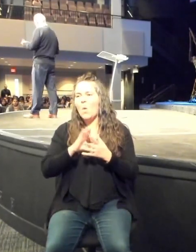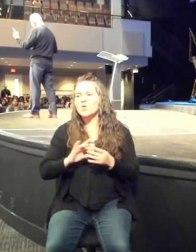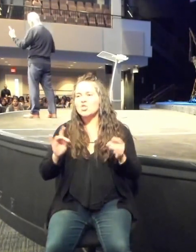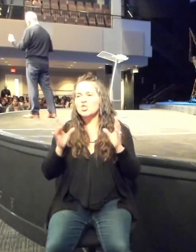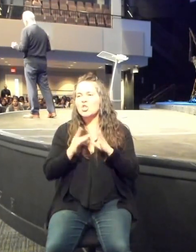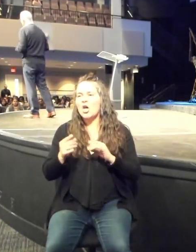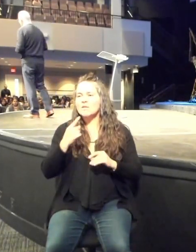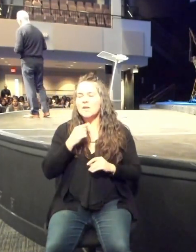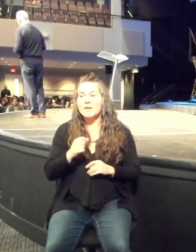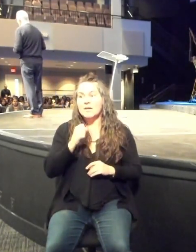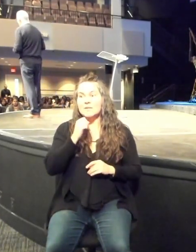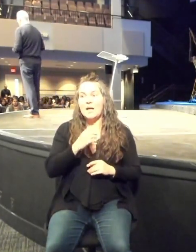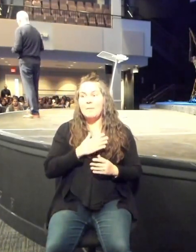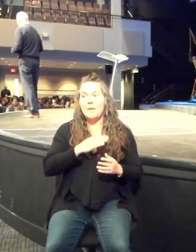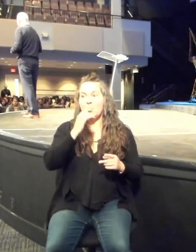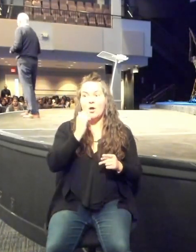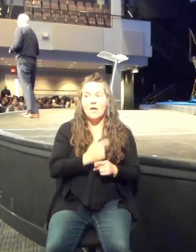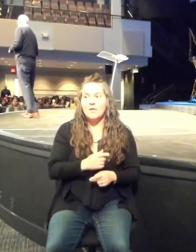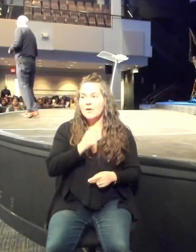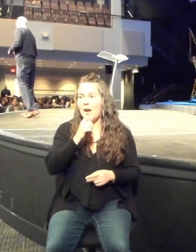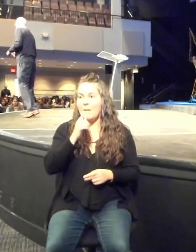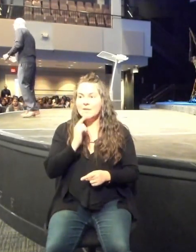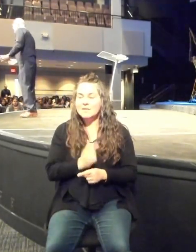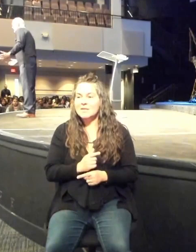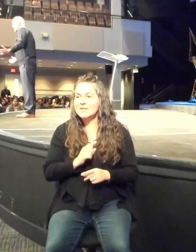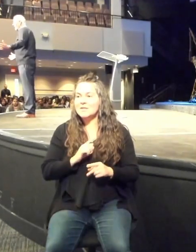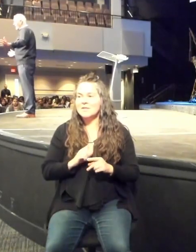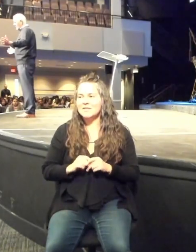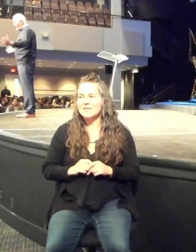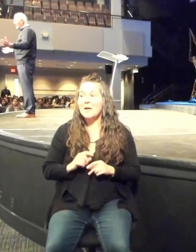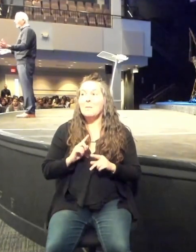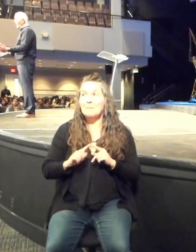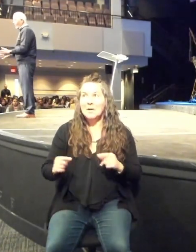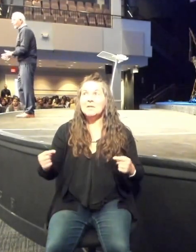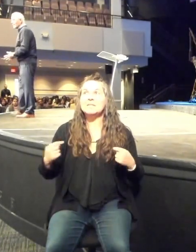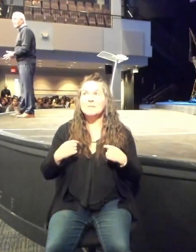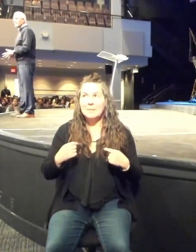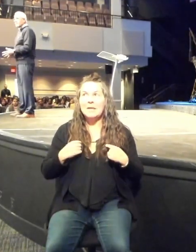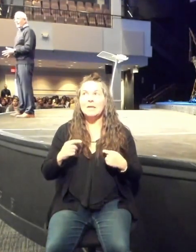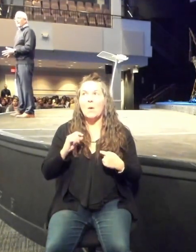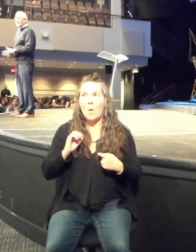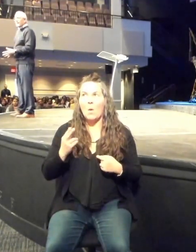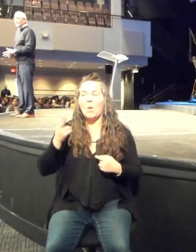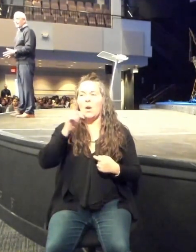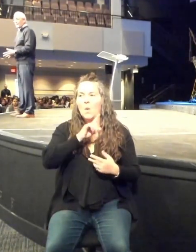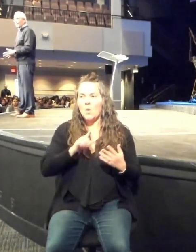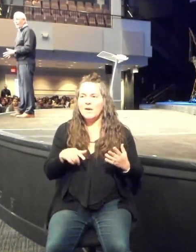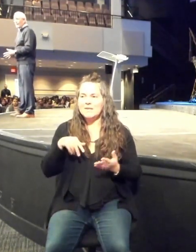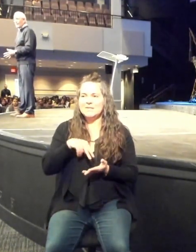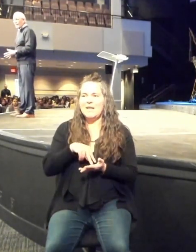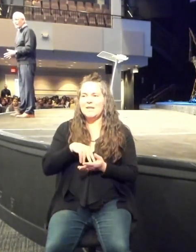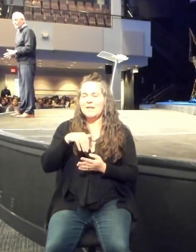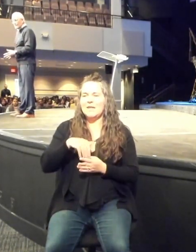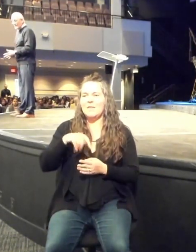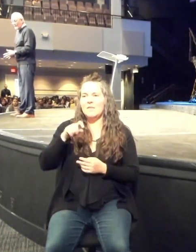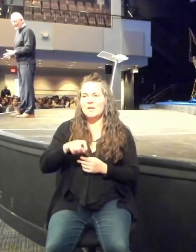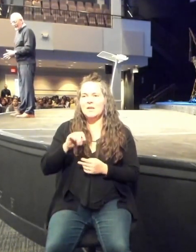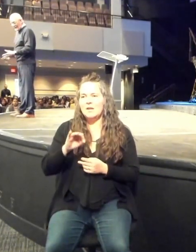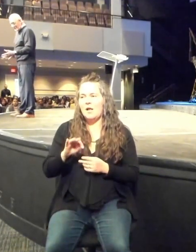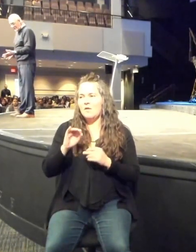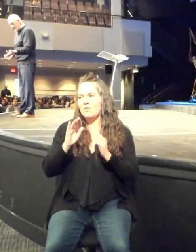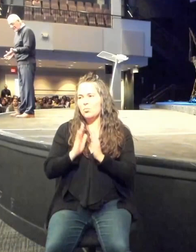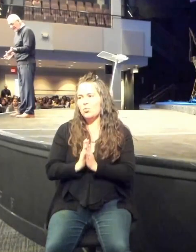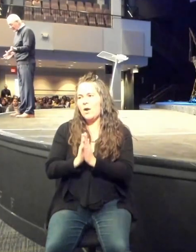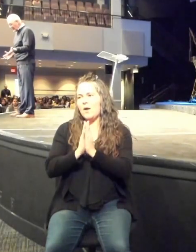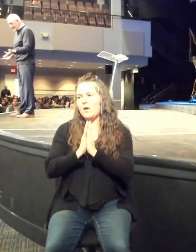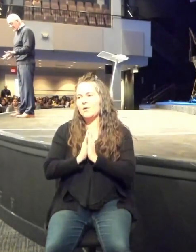my brother or my sister, but it's me, O Lord, standing in the need of prayer. Amen.